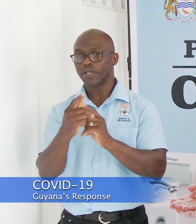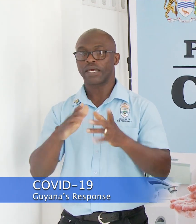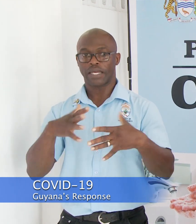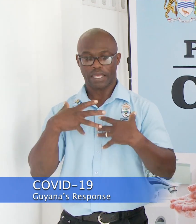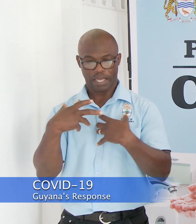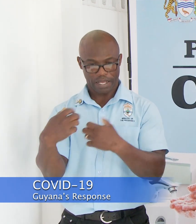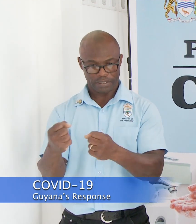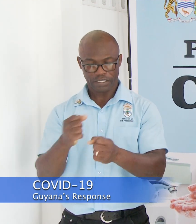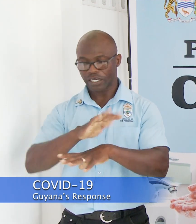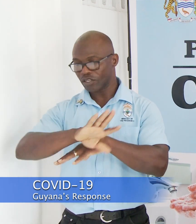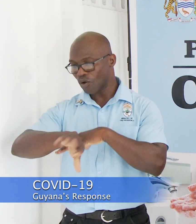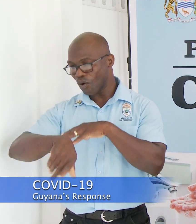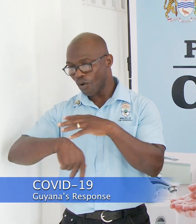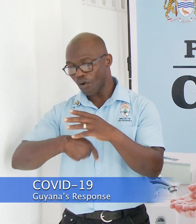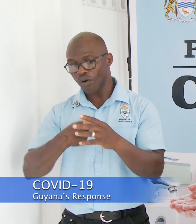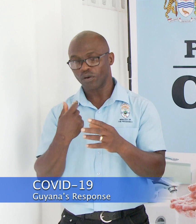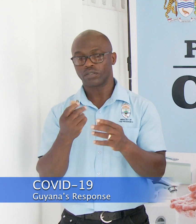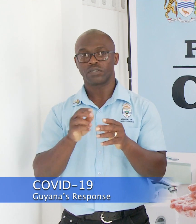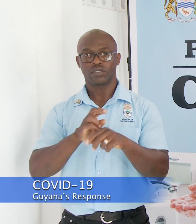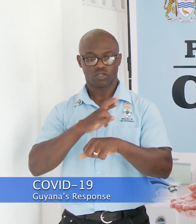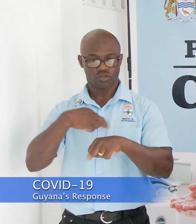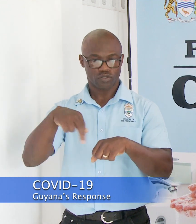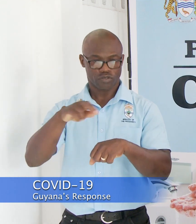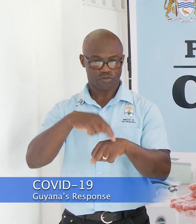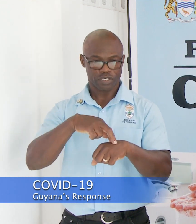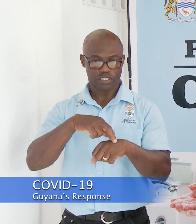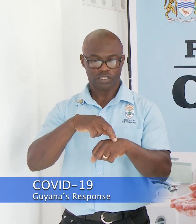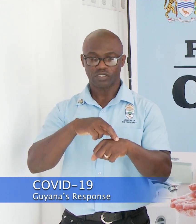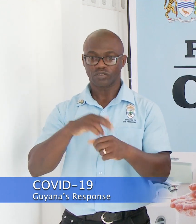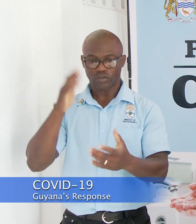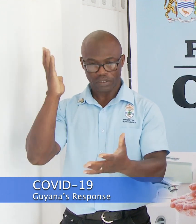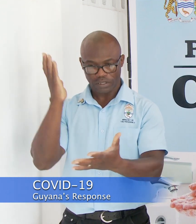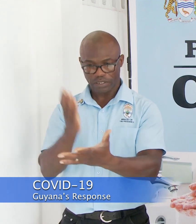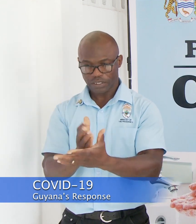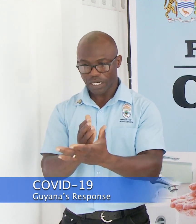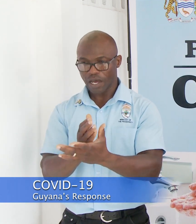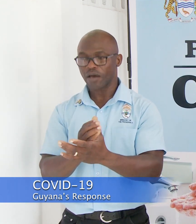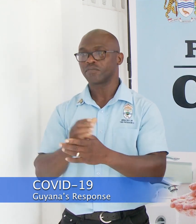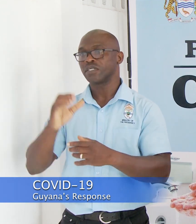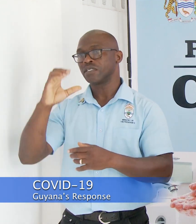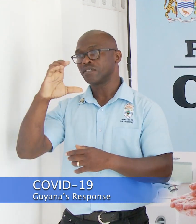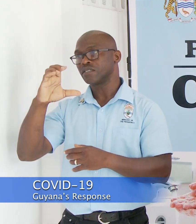regions in rolling out of the COVID-19 response plan.